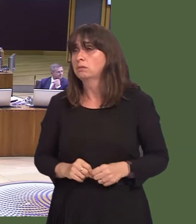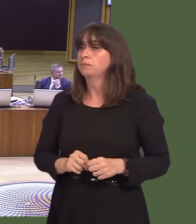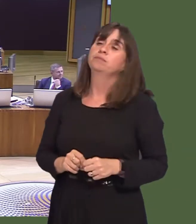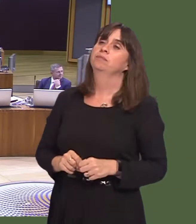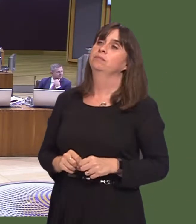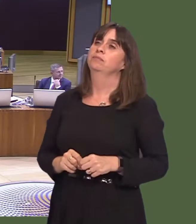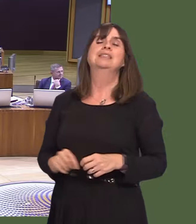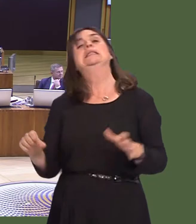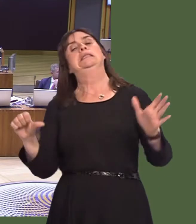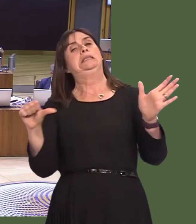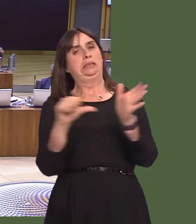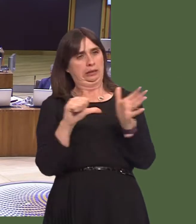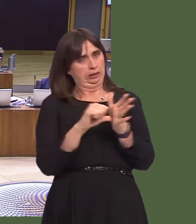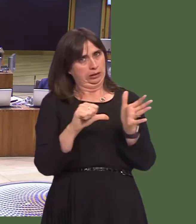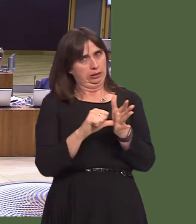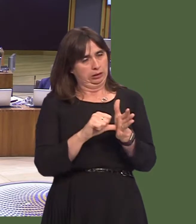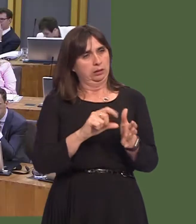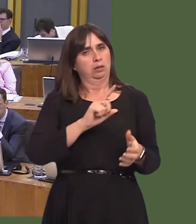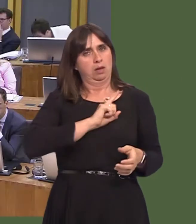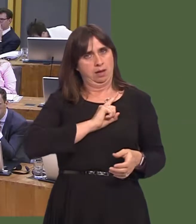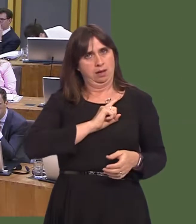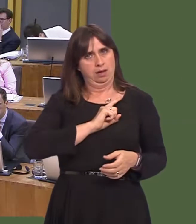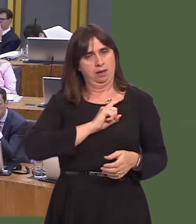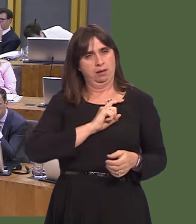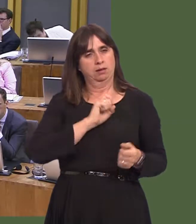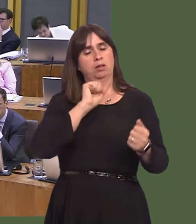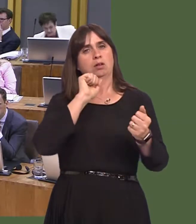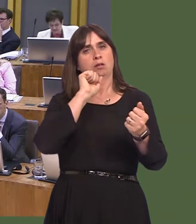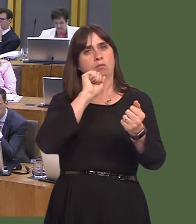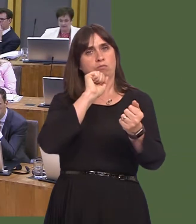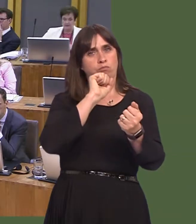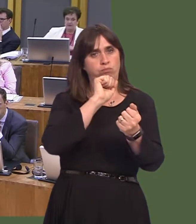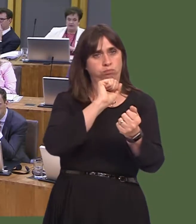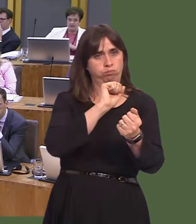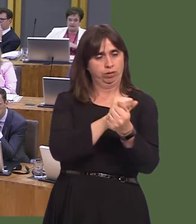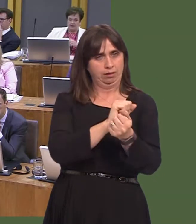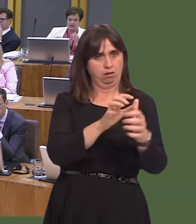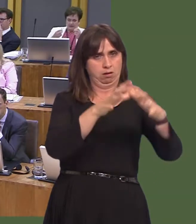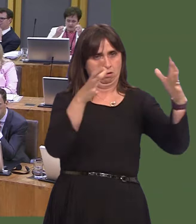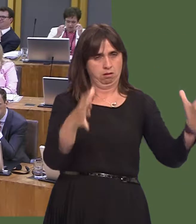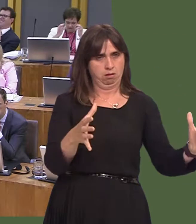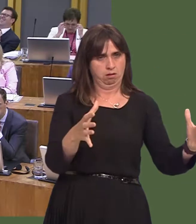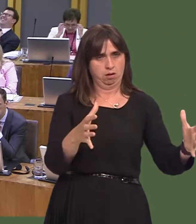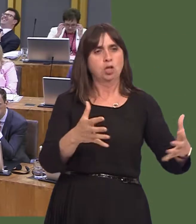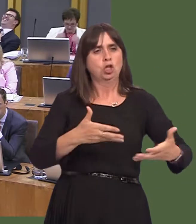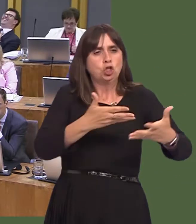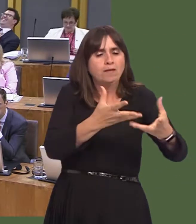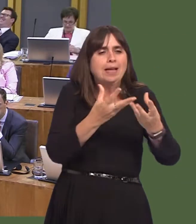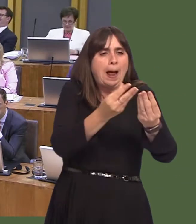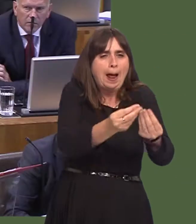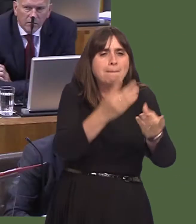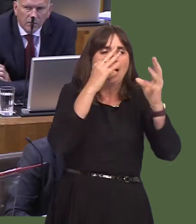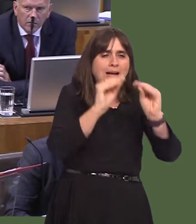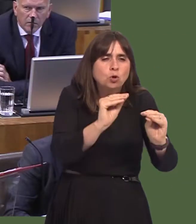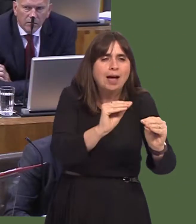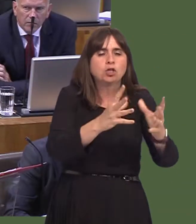is tricky because many services that are provided within prisons are devolved services. And it's not the easiest fit to